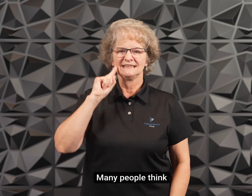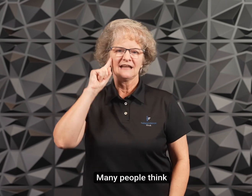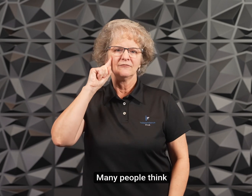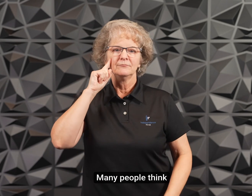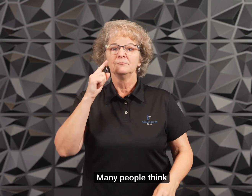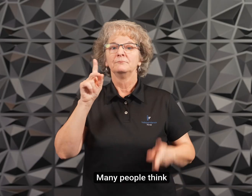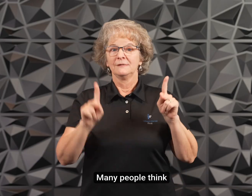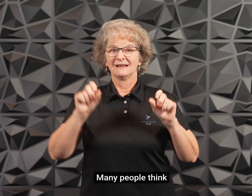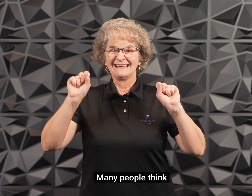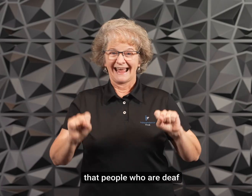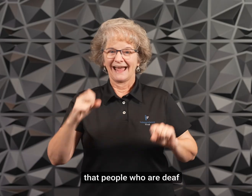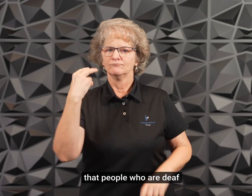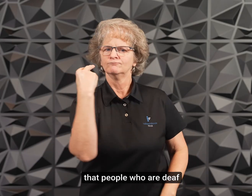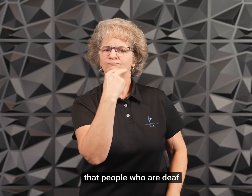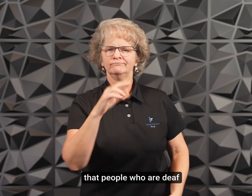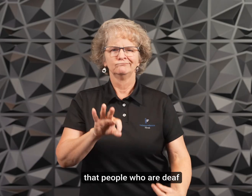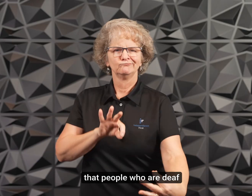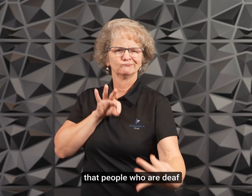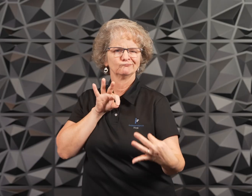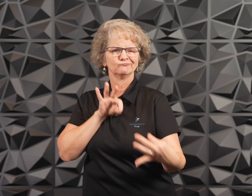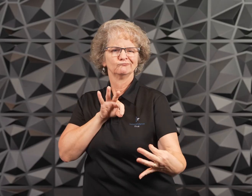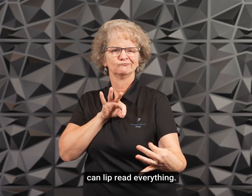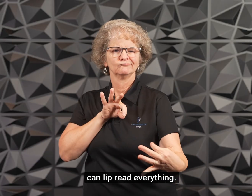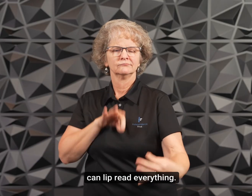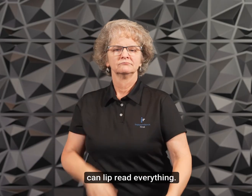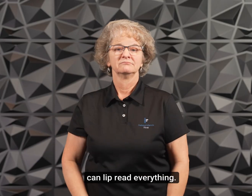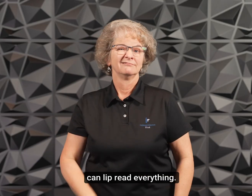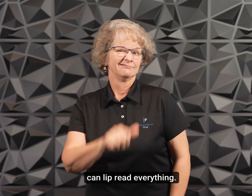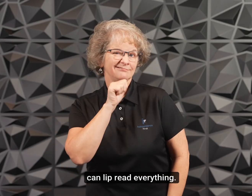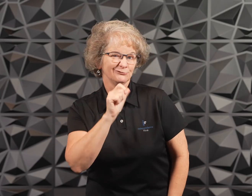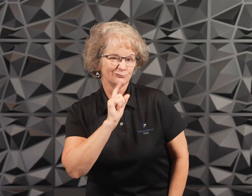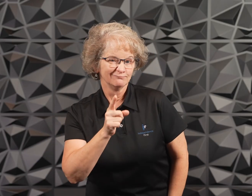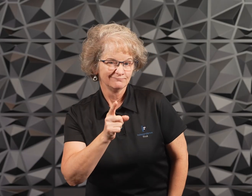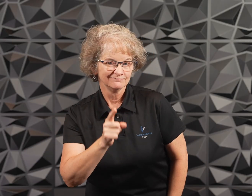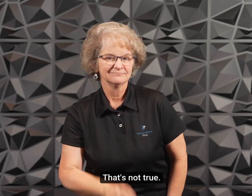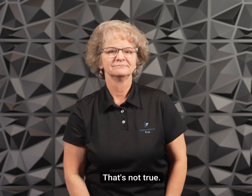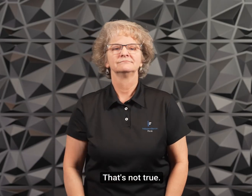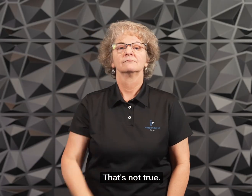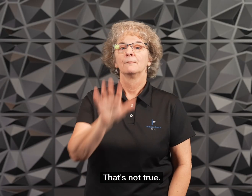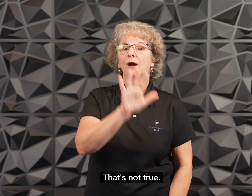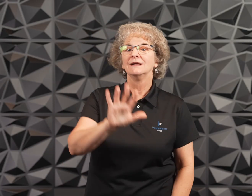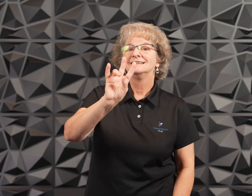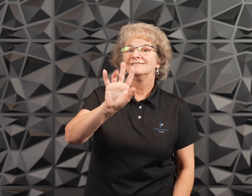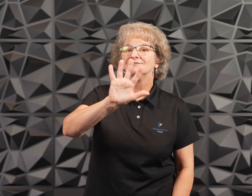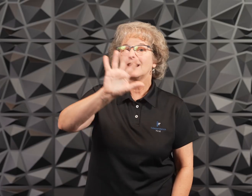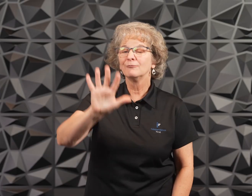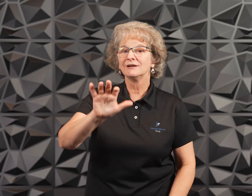Many people think that people who are deaf can lip read everything. That's not true.